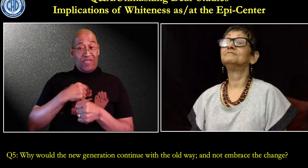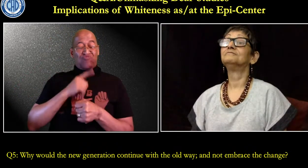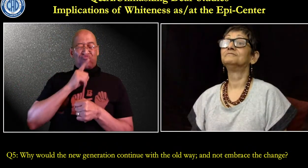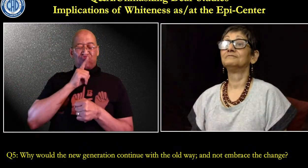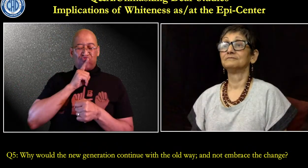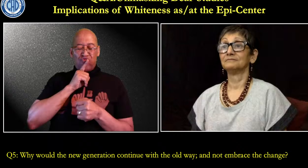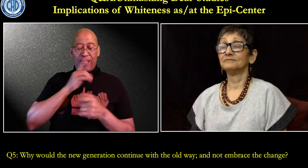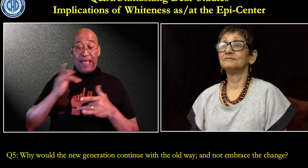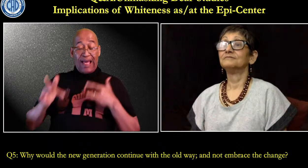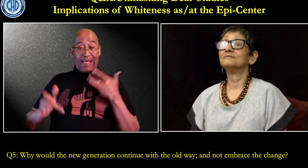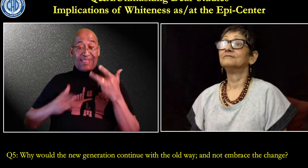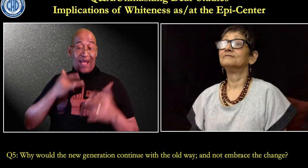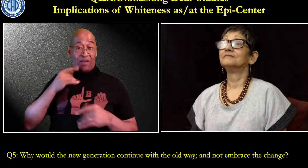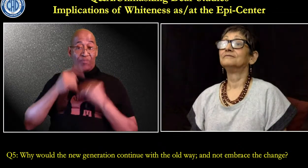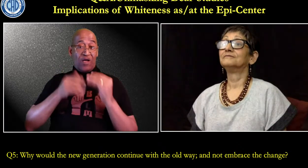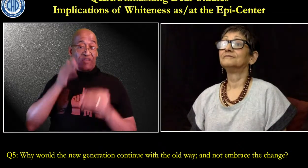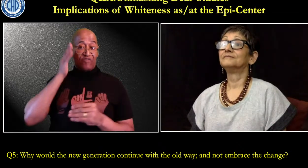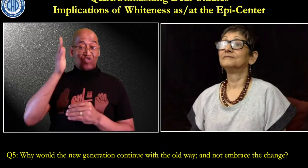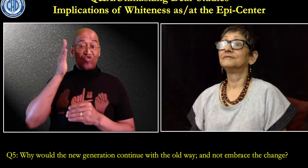are already trumping.